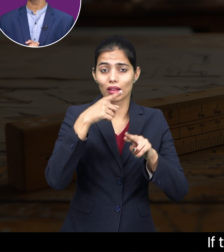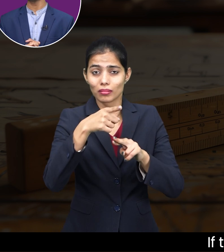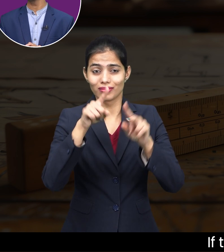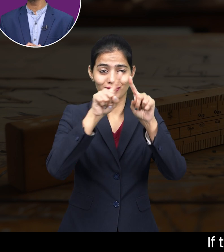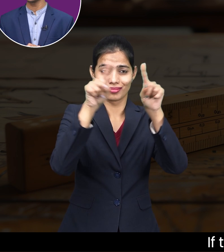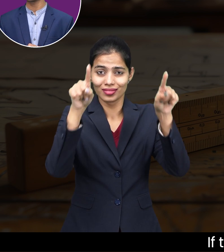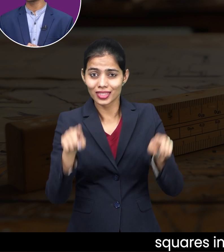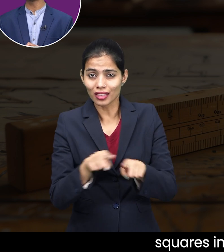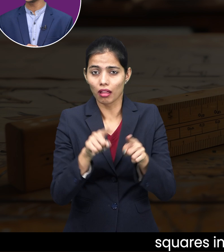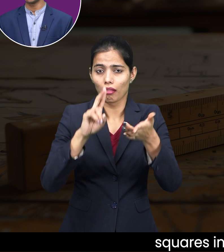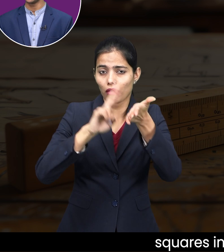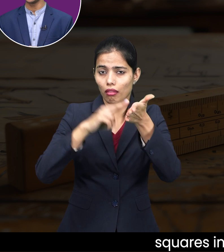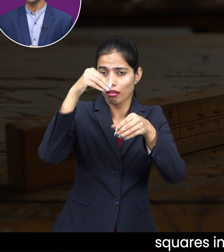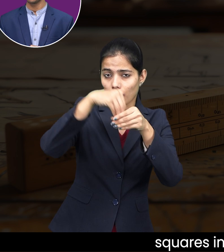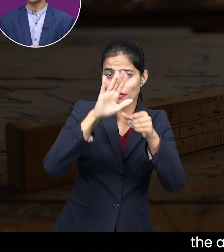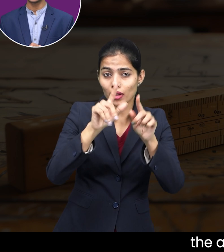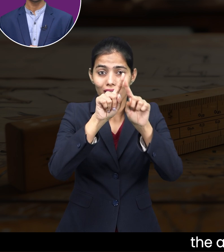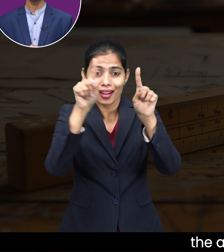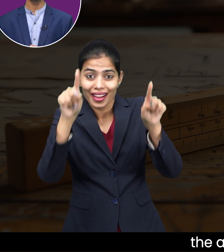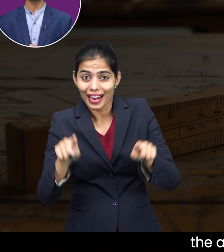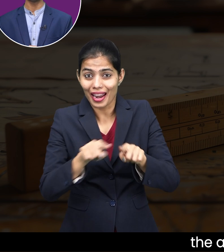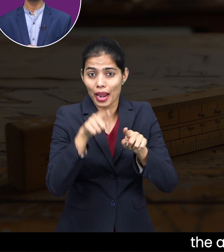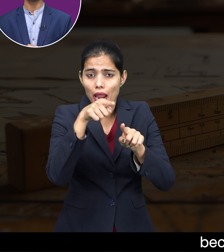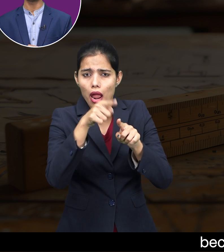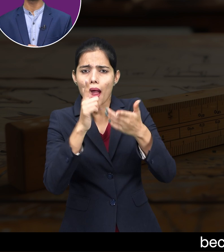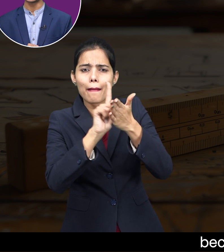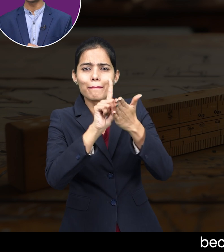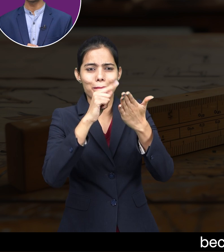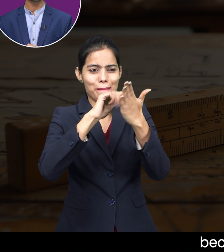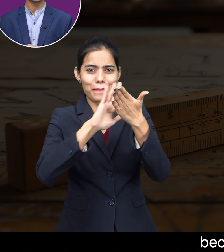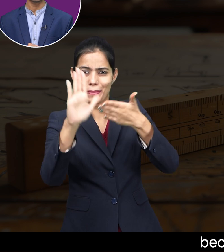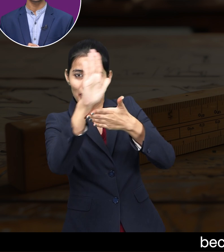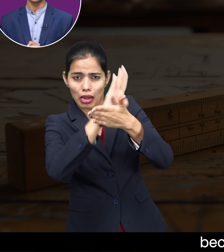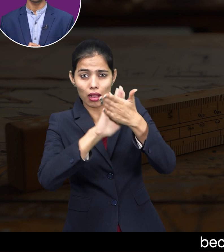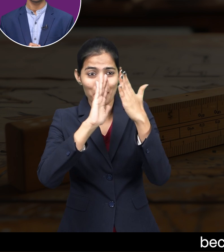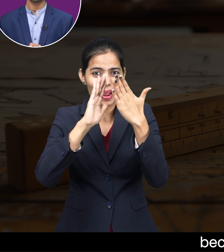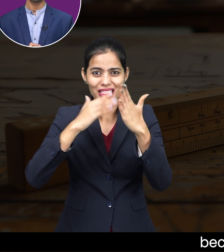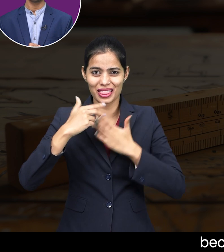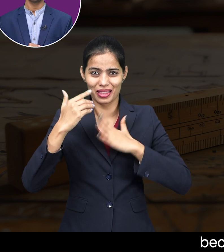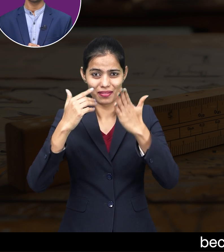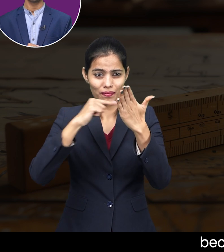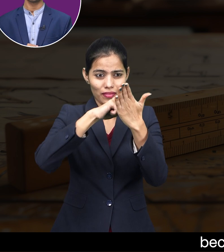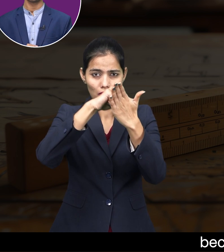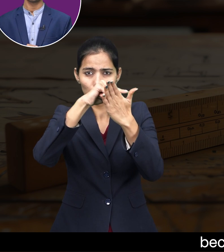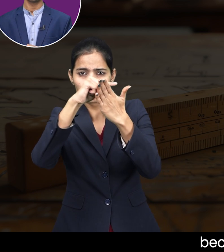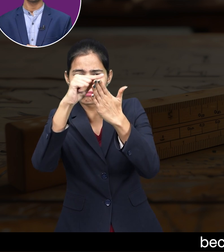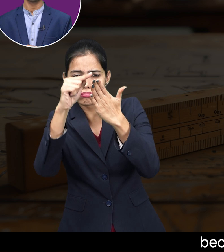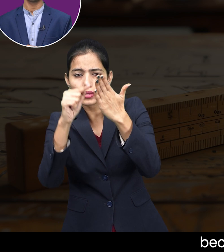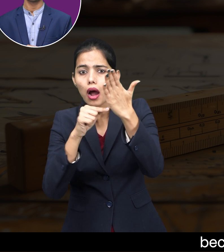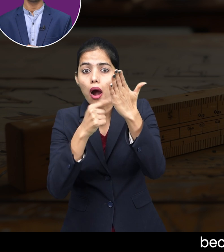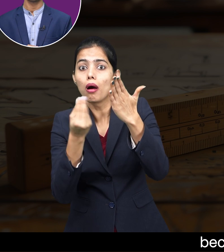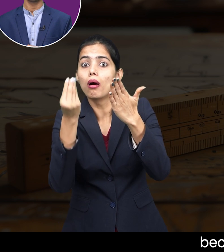If there are n squares inside the boundary, the area of the leaf becomes n centimeter square.